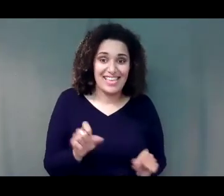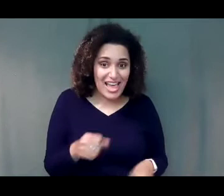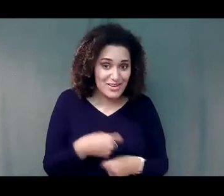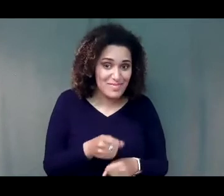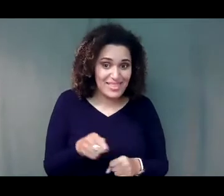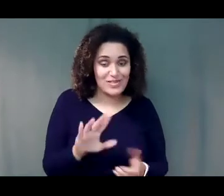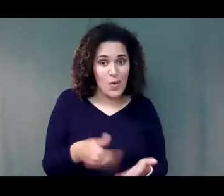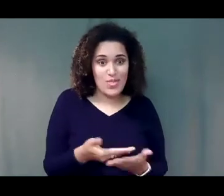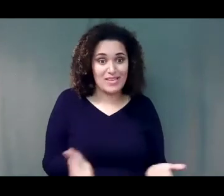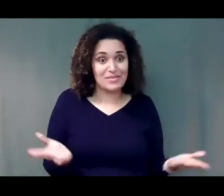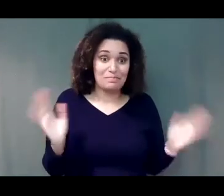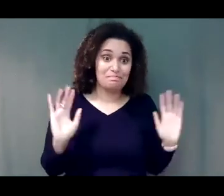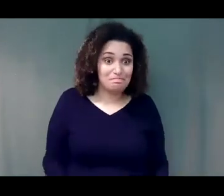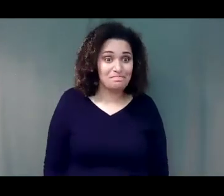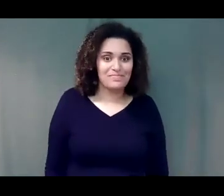whole thing? So